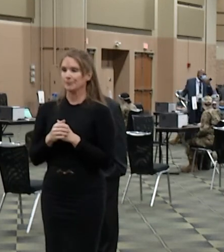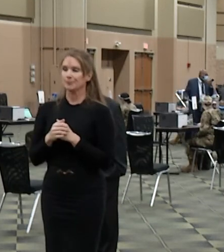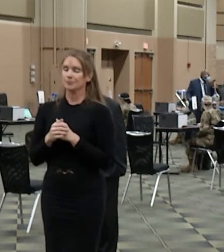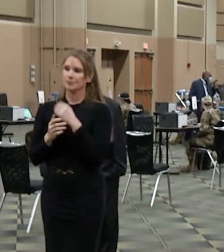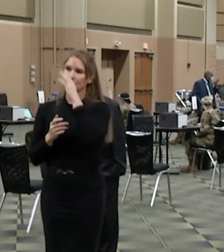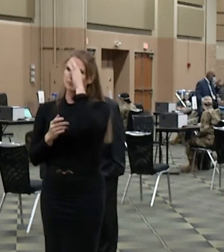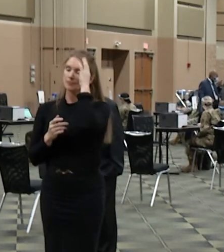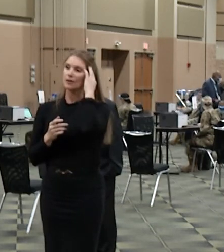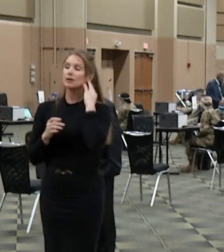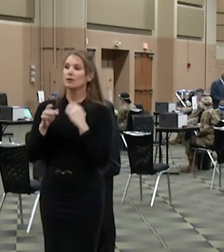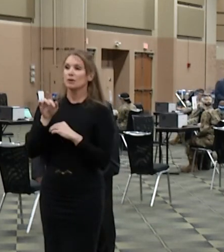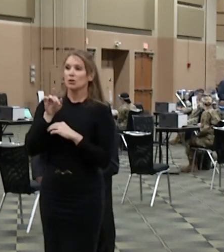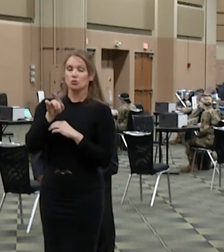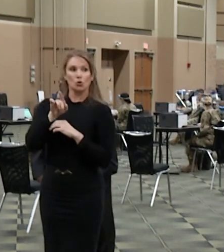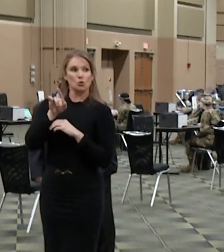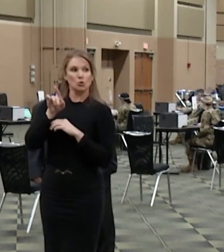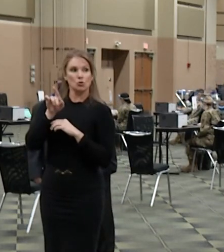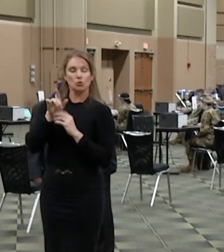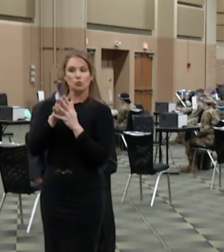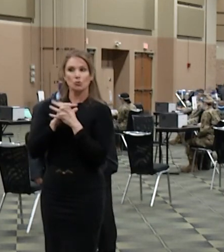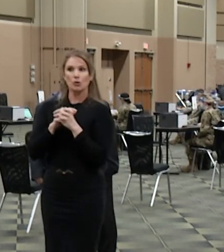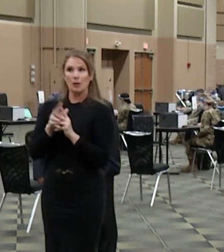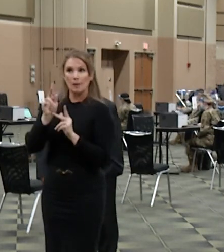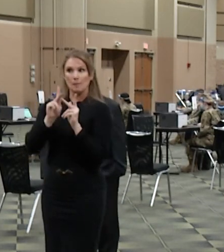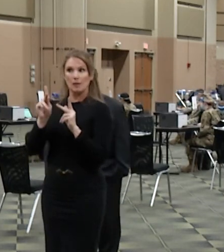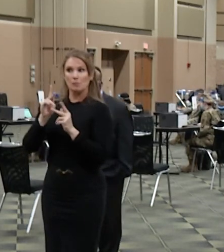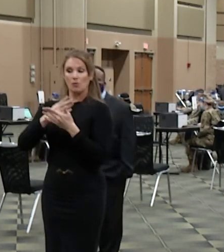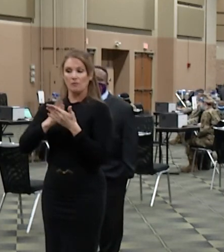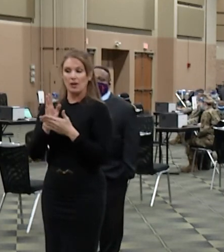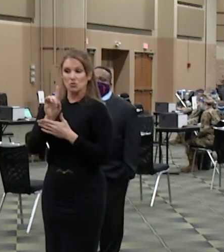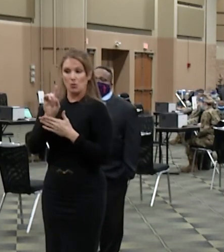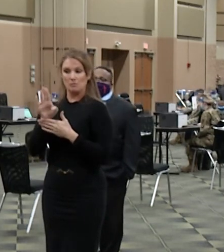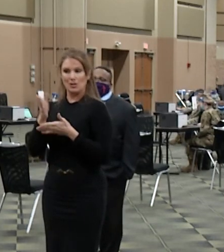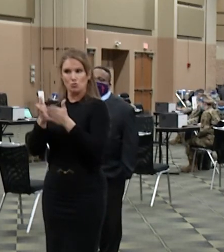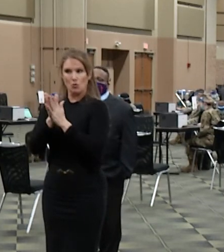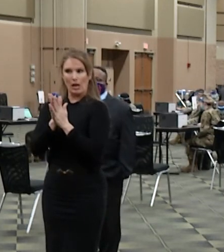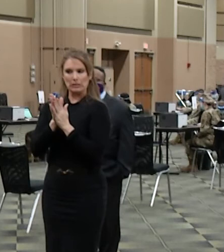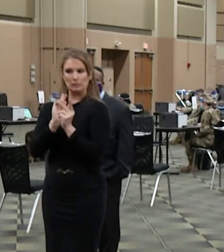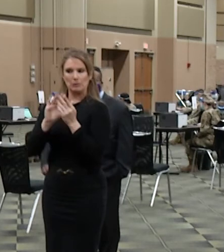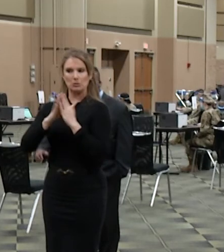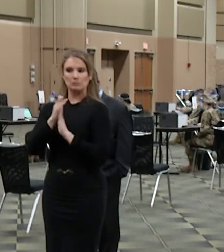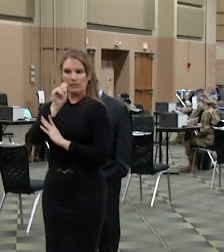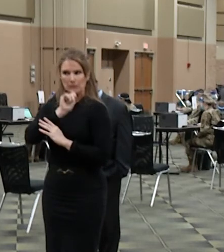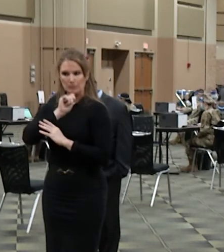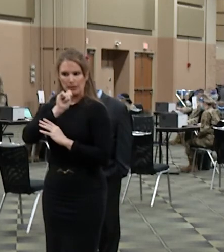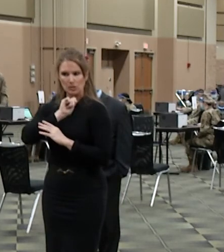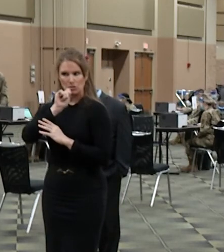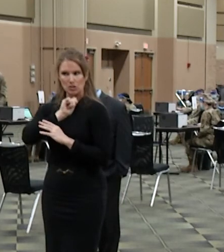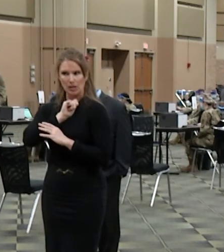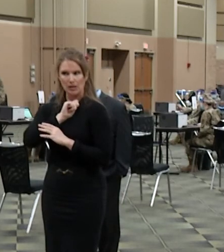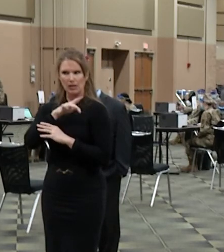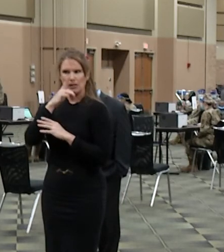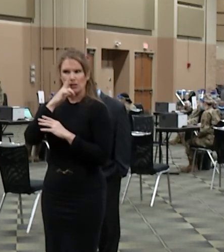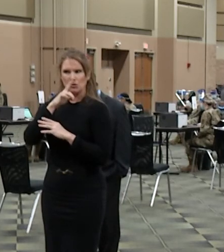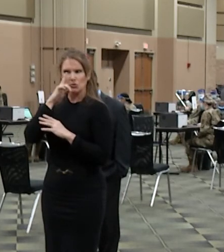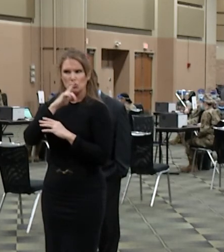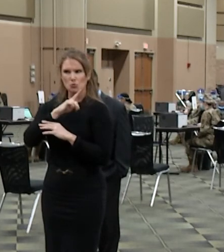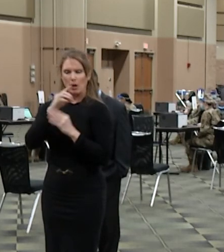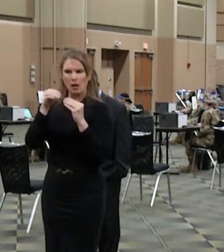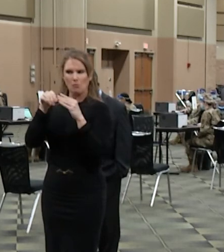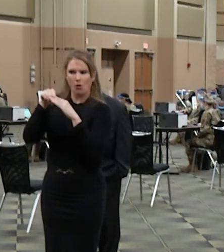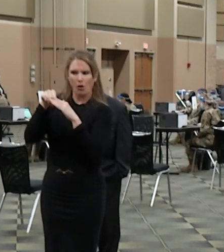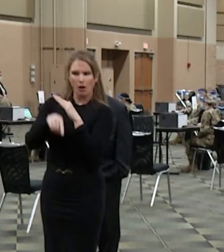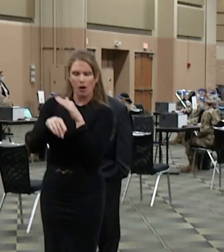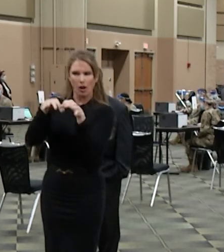So you're asking people that are in phase 1B to be patient, and so could you just further